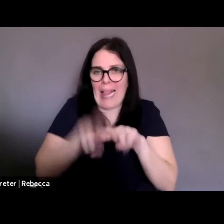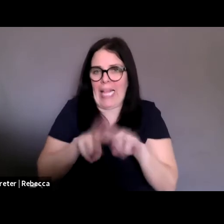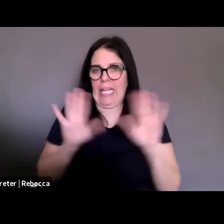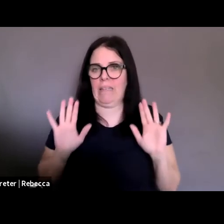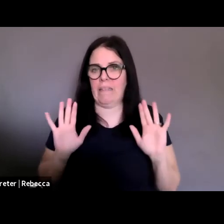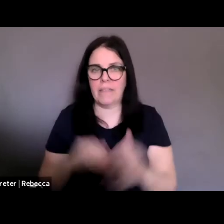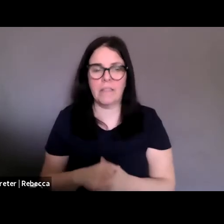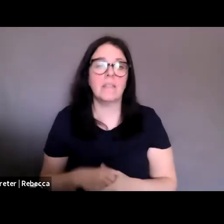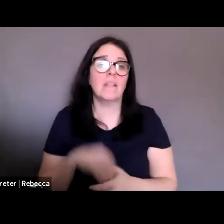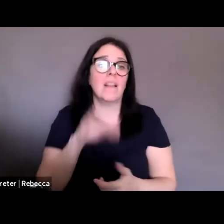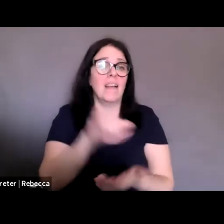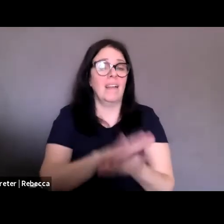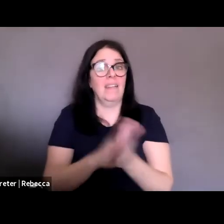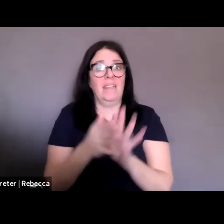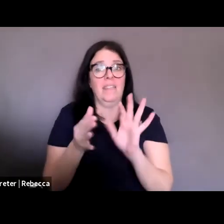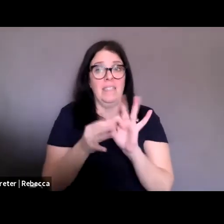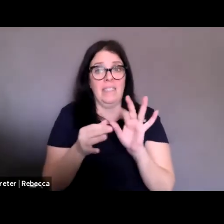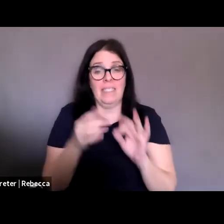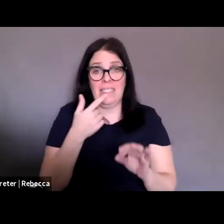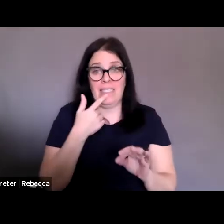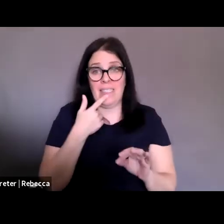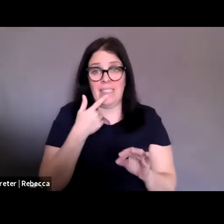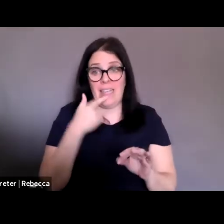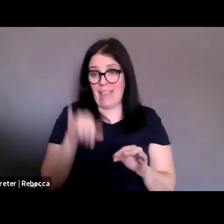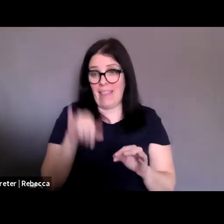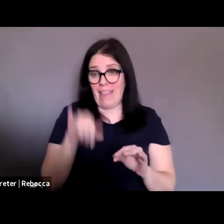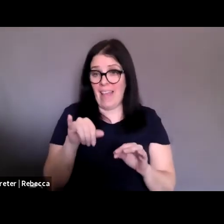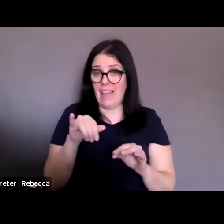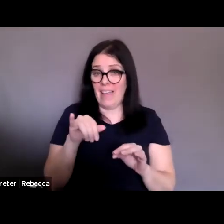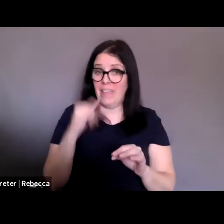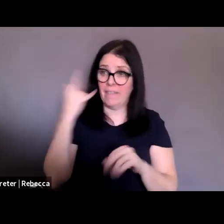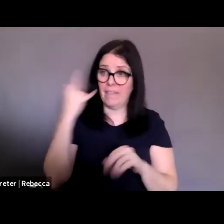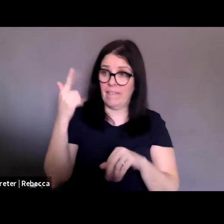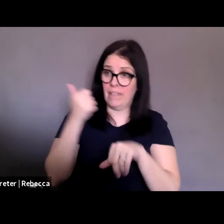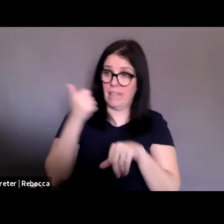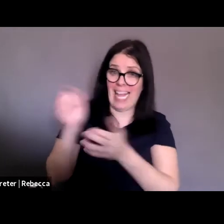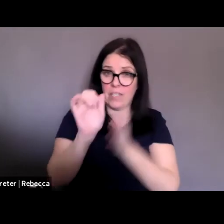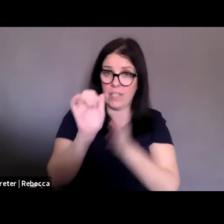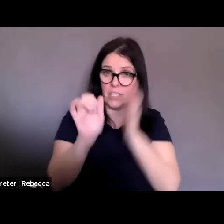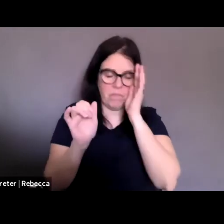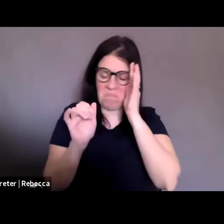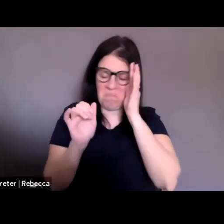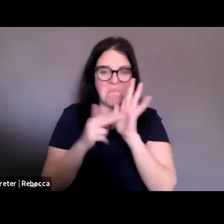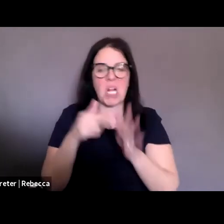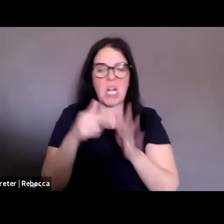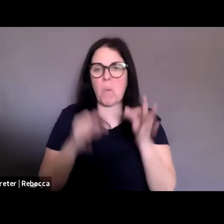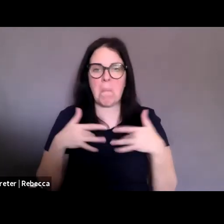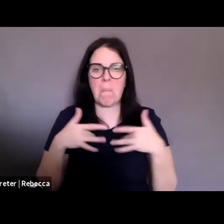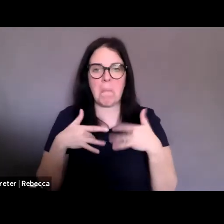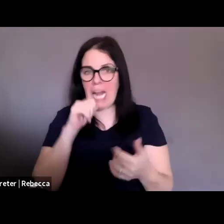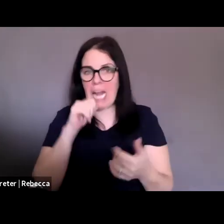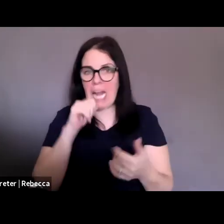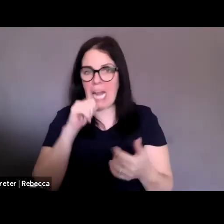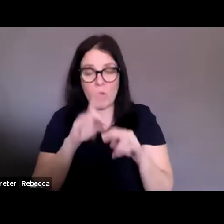of this into saying that the impact of an alienation cross claim reduces the likelihood of any abuse claim being believed by a factor of 2,